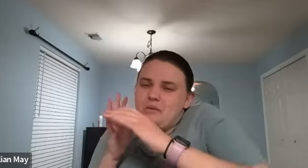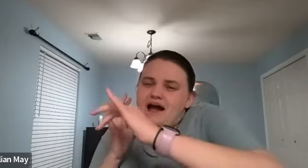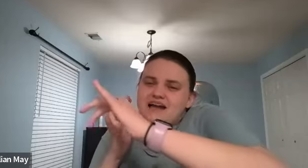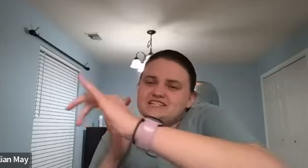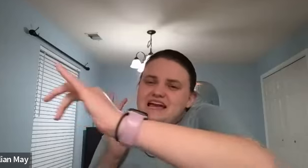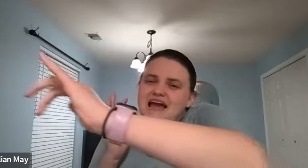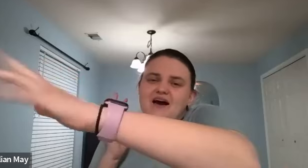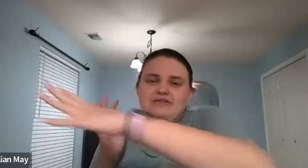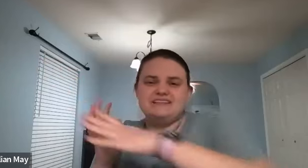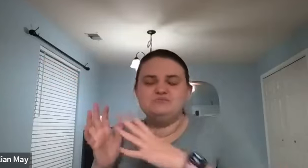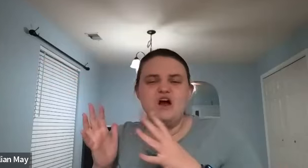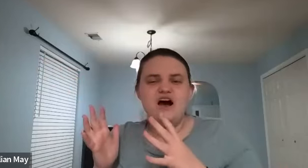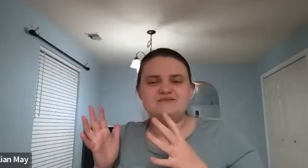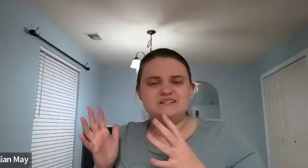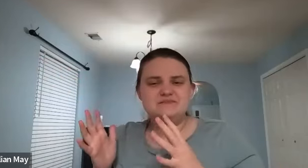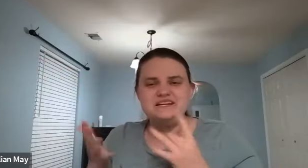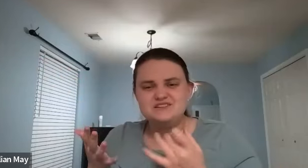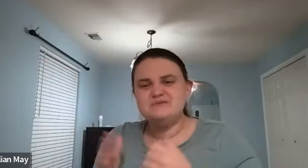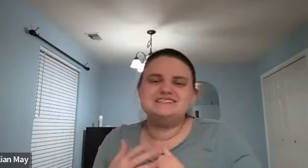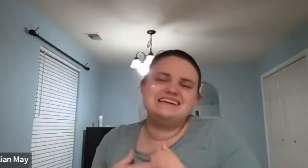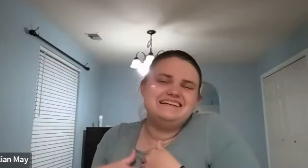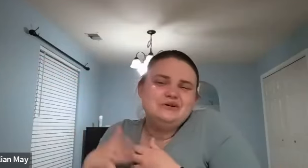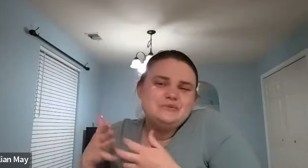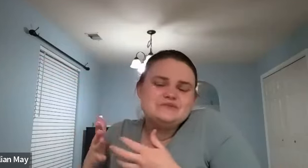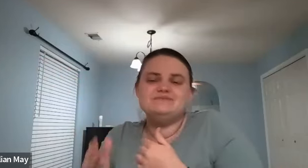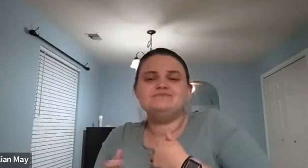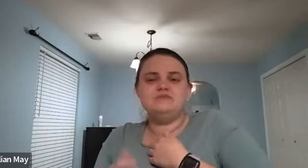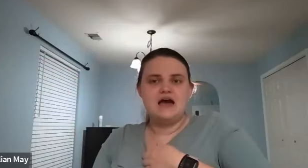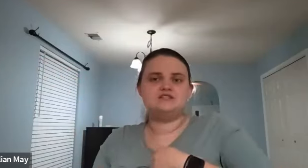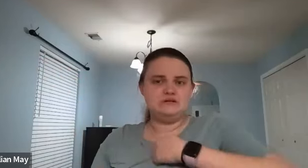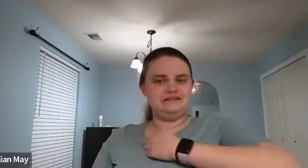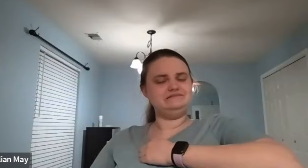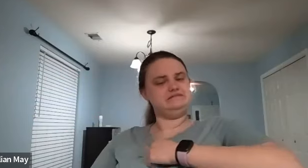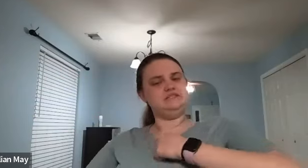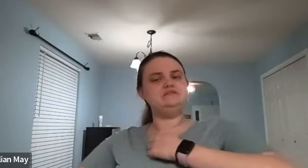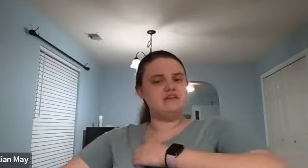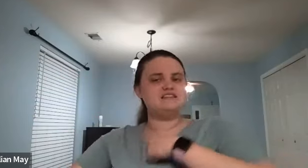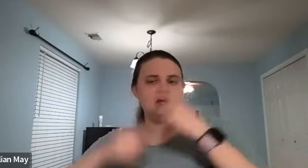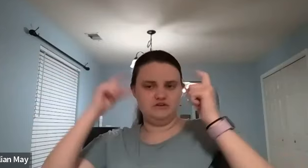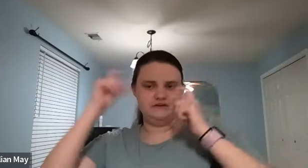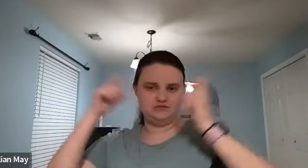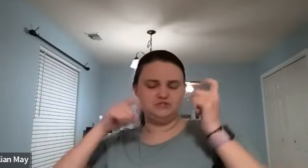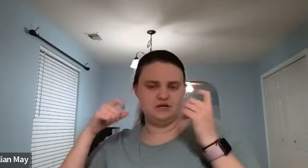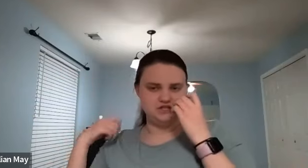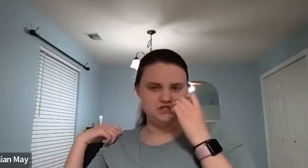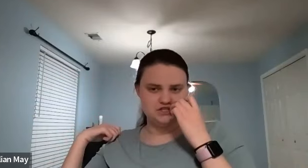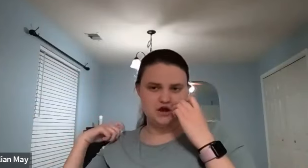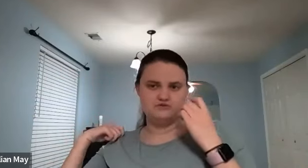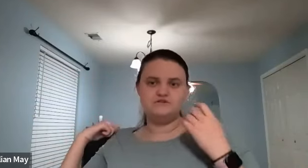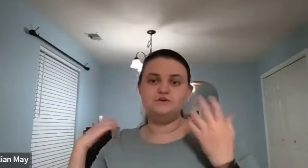why just hang out, and that's not really being sorry, but it's just like, oops. That's how your facial expressions show. So if you're being